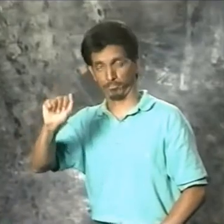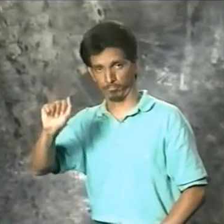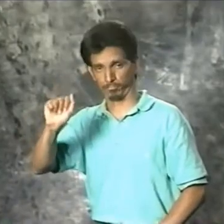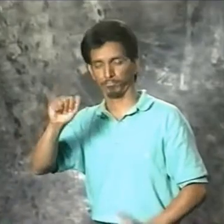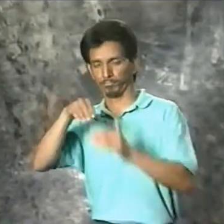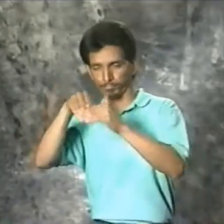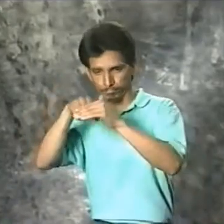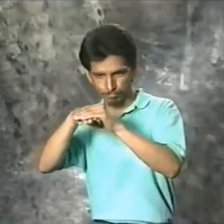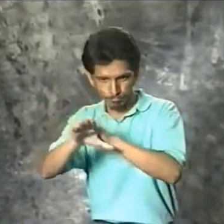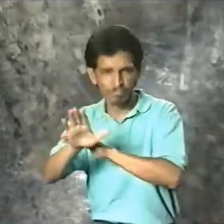Tijuana.